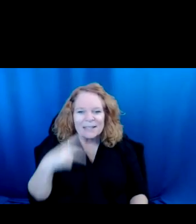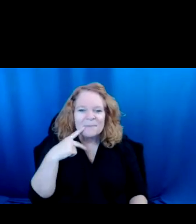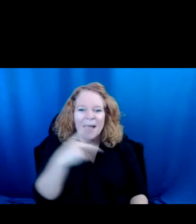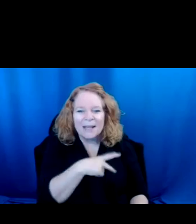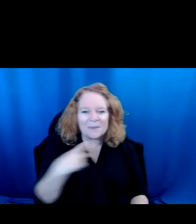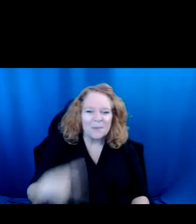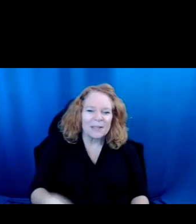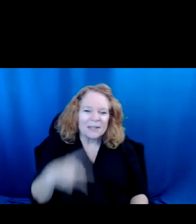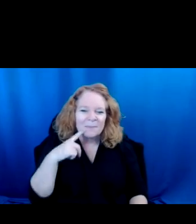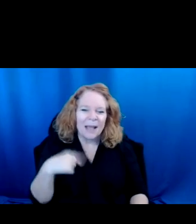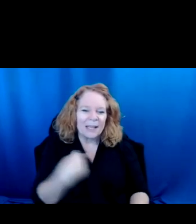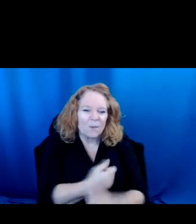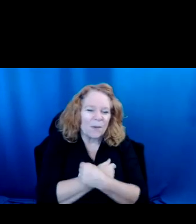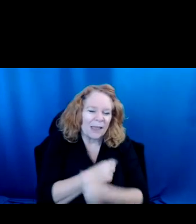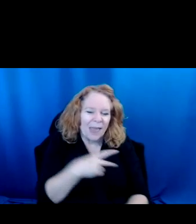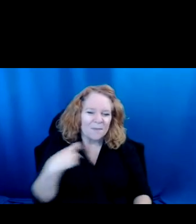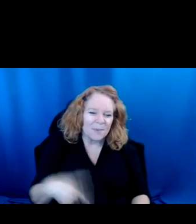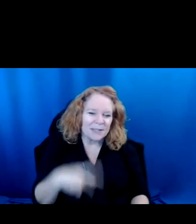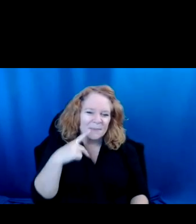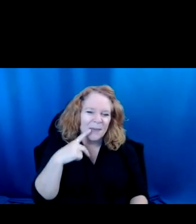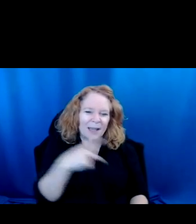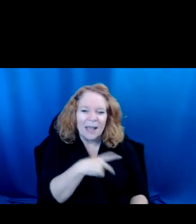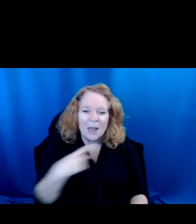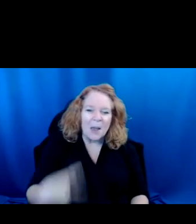Princess Peggy, we love Princess Peggy.